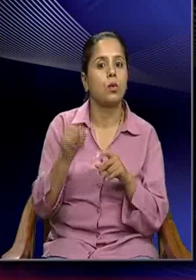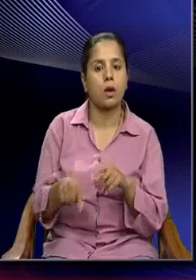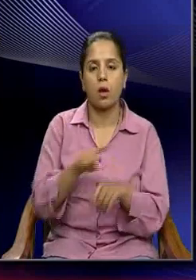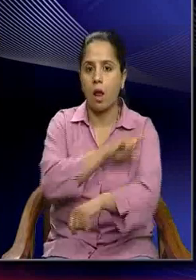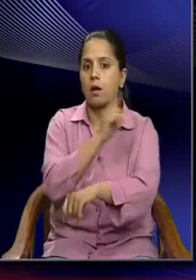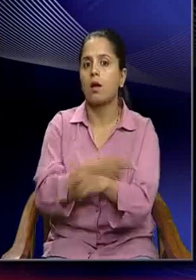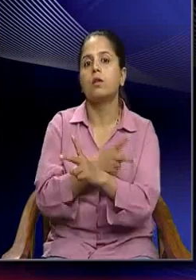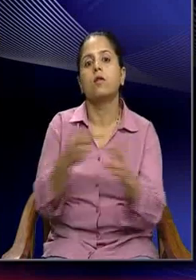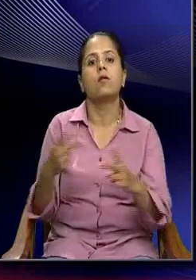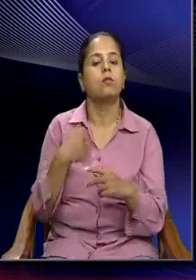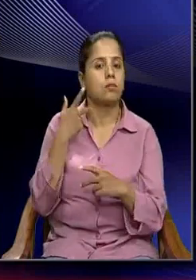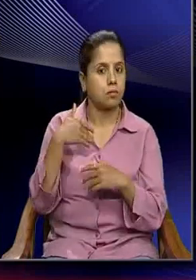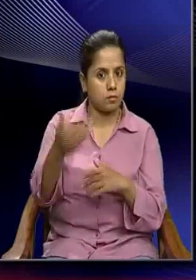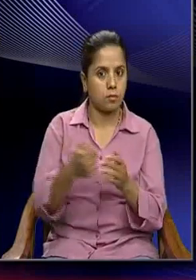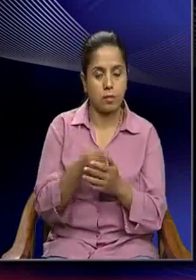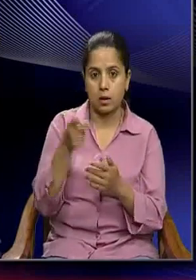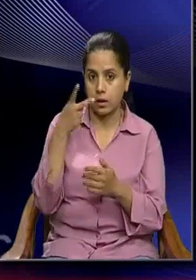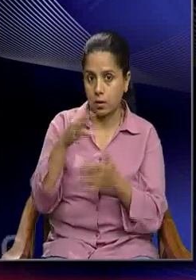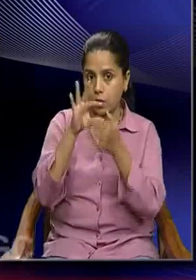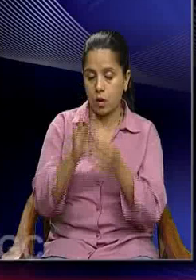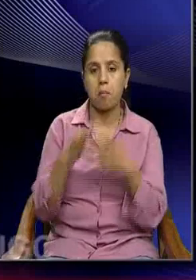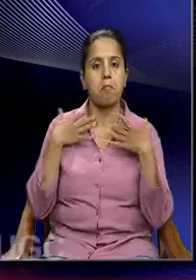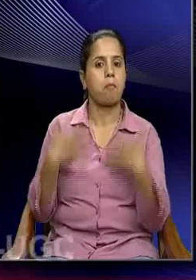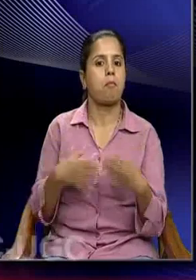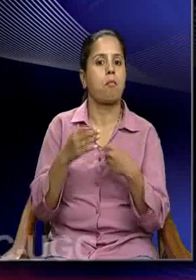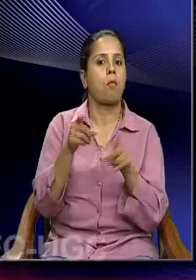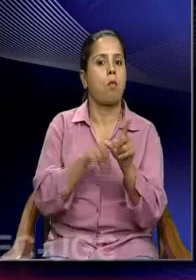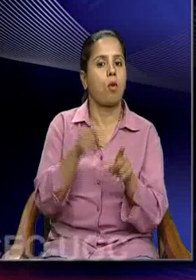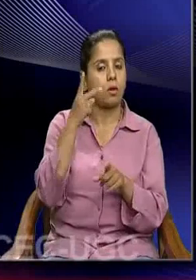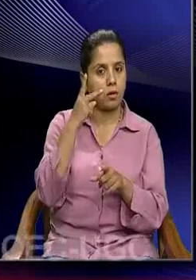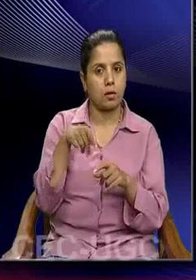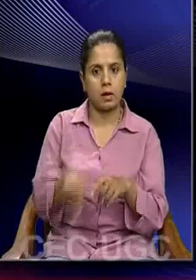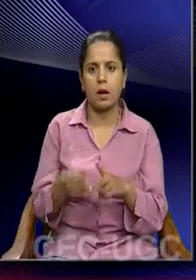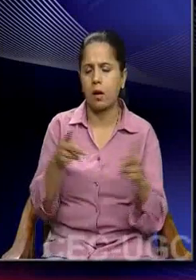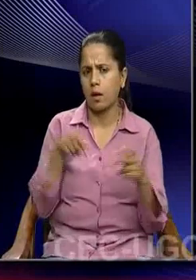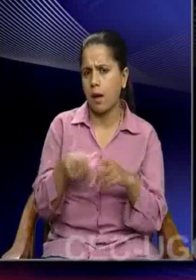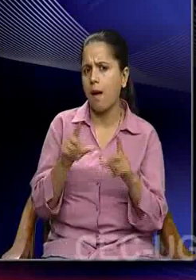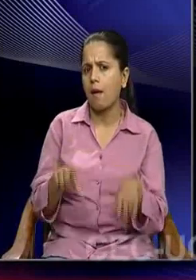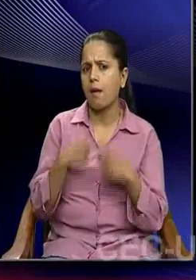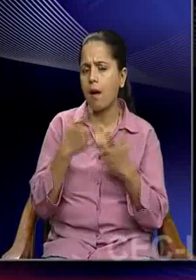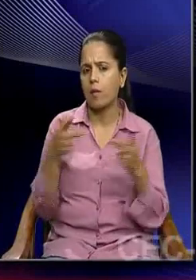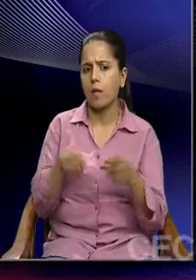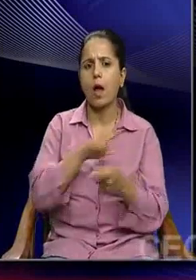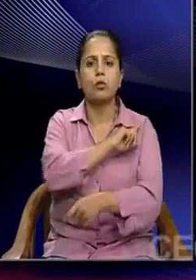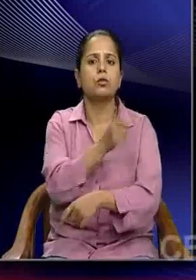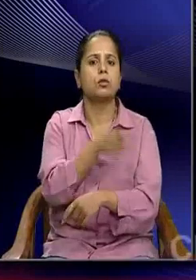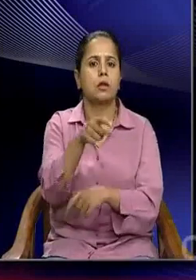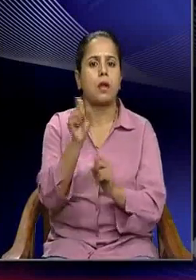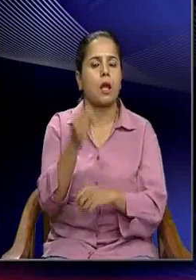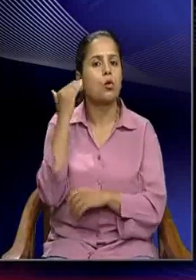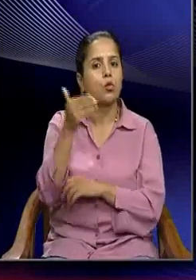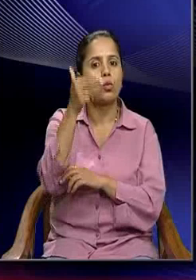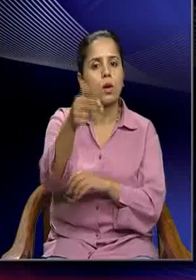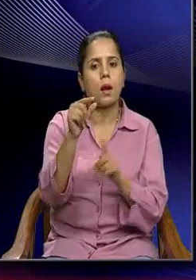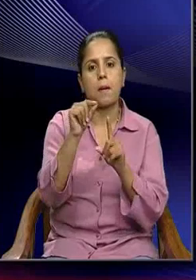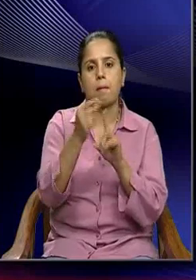energy within the body, which is this life force energy can be known as the